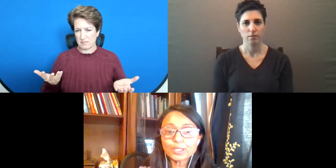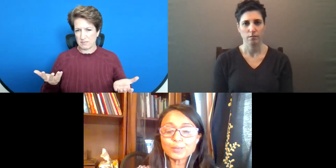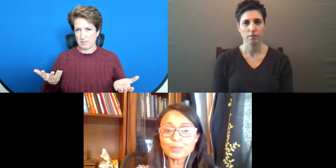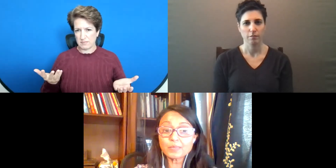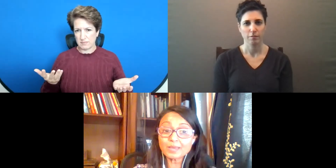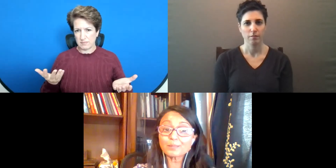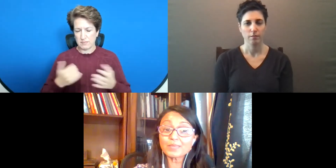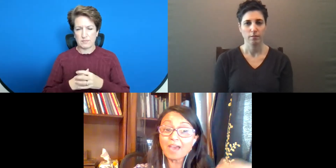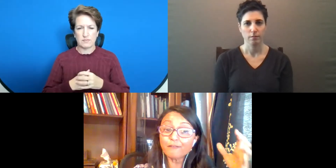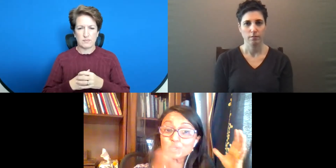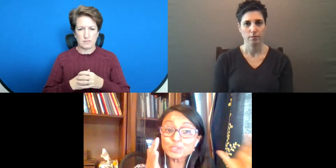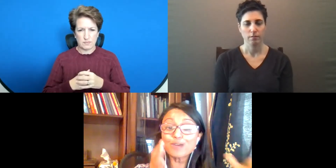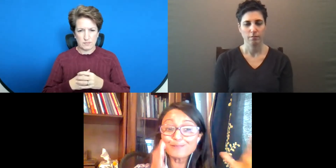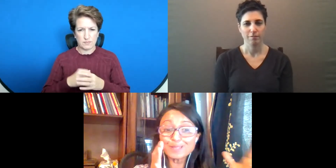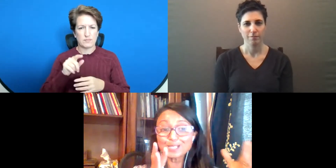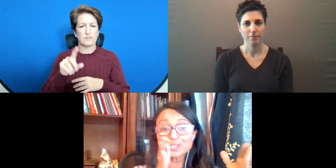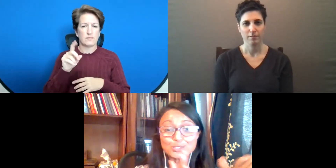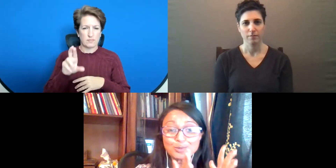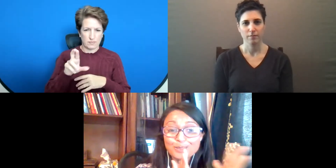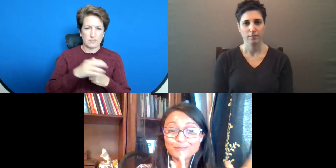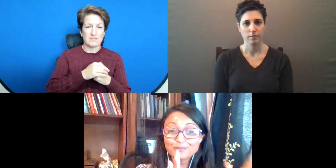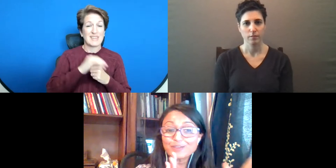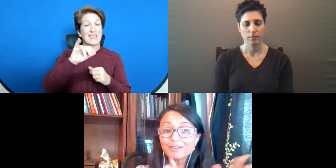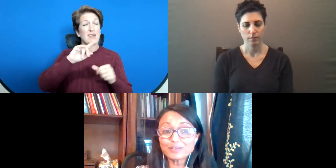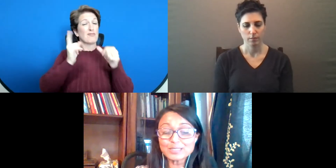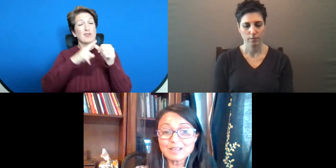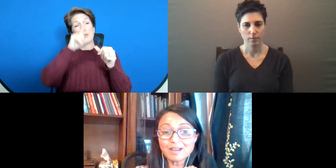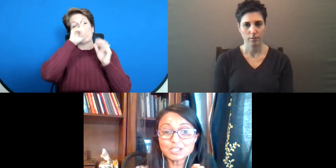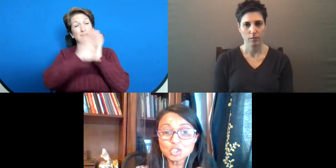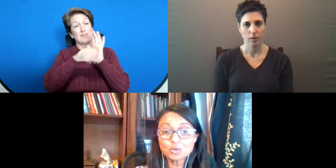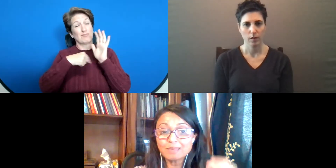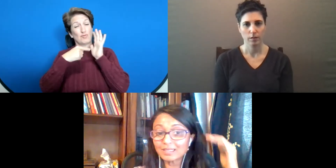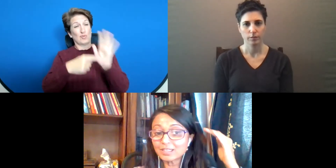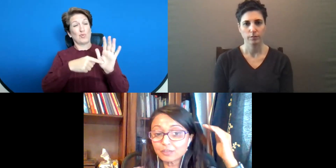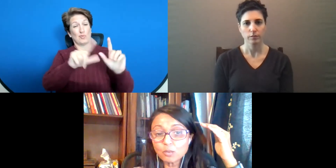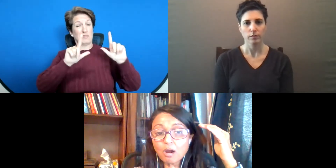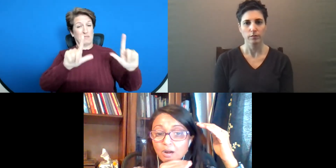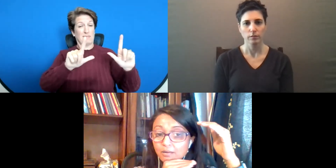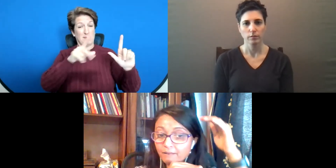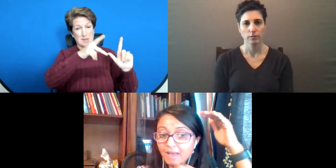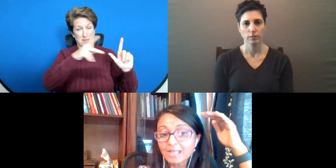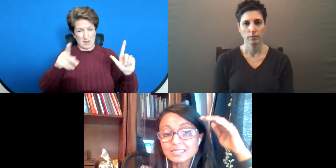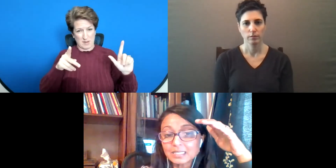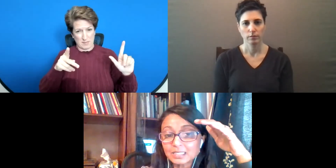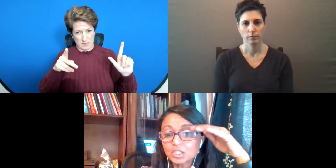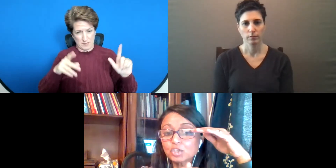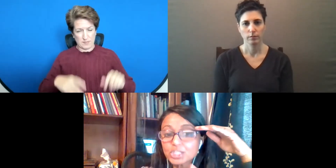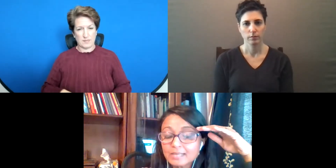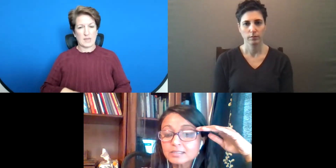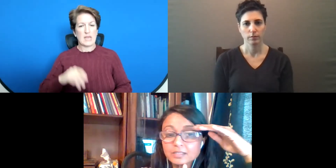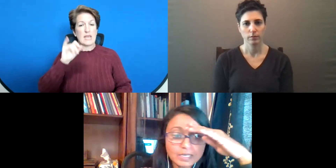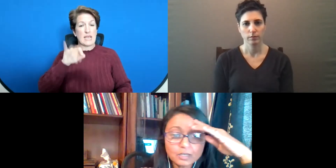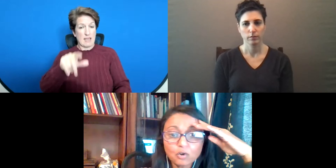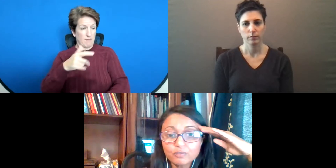Okay, so that first graph that I showed you on the very first slide showed that if you are vaccinated,